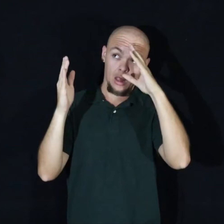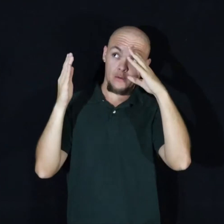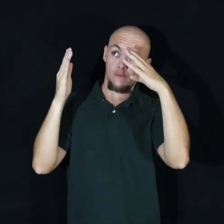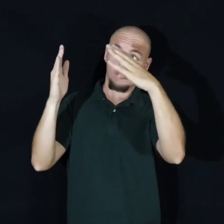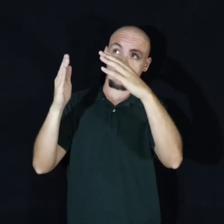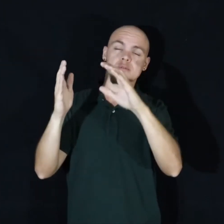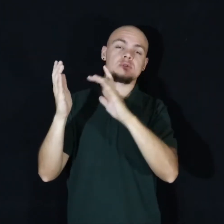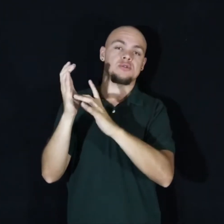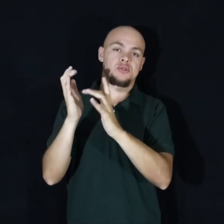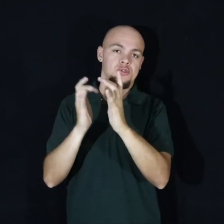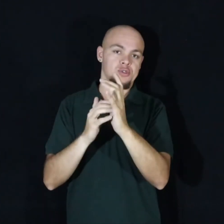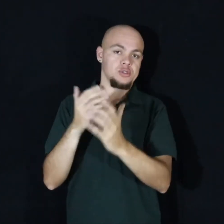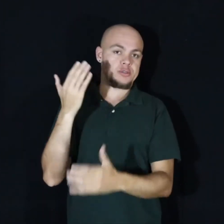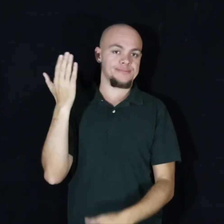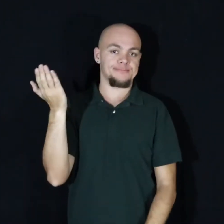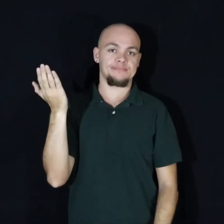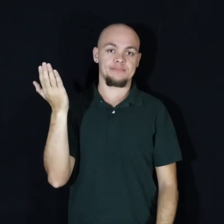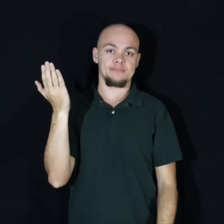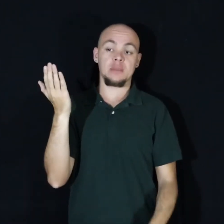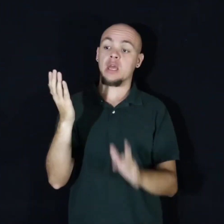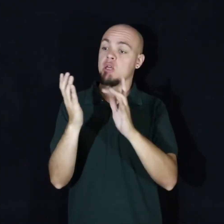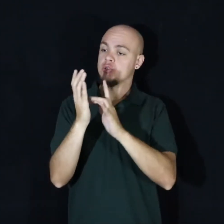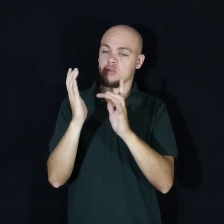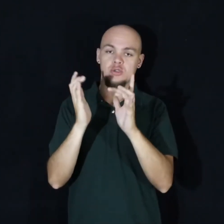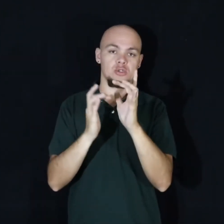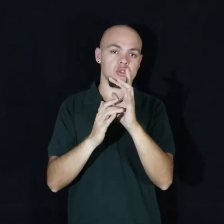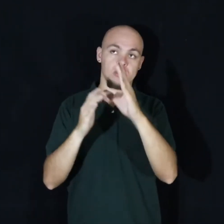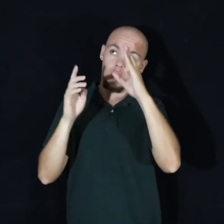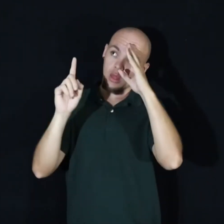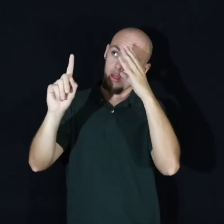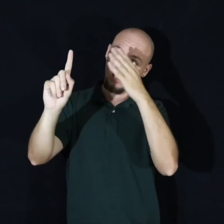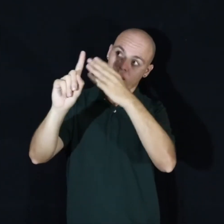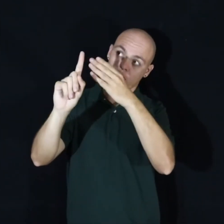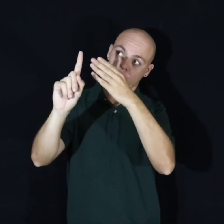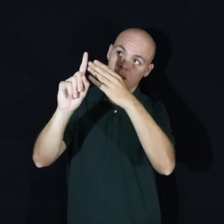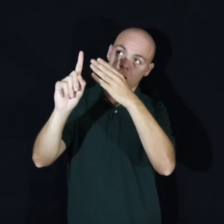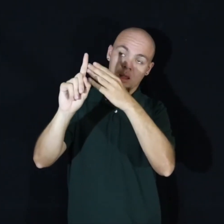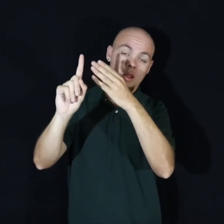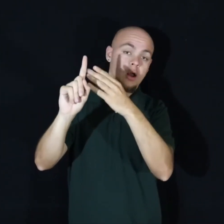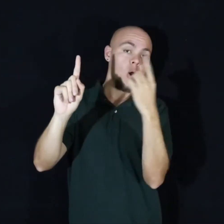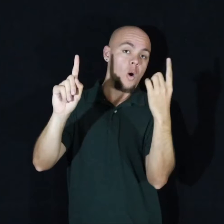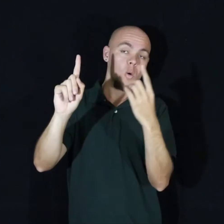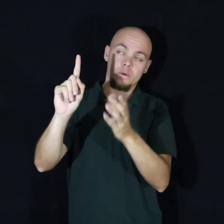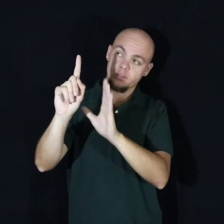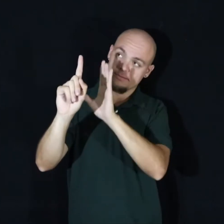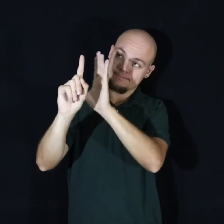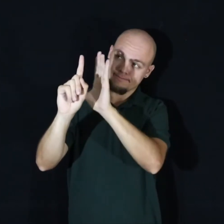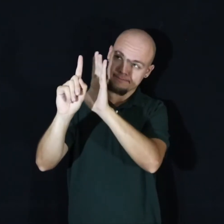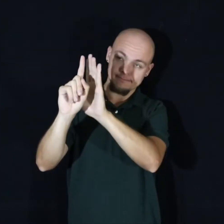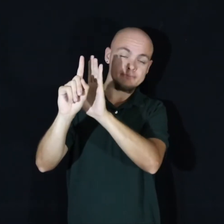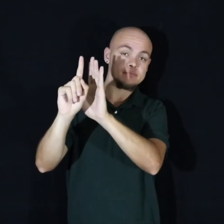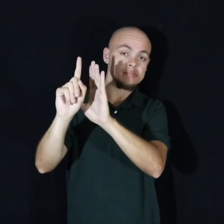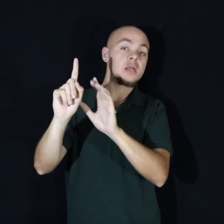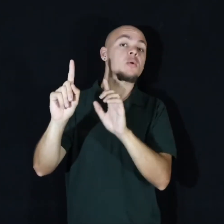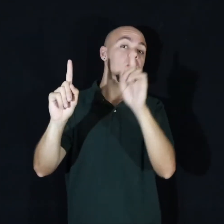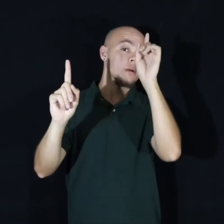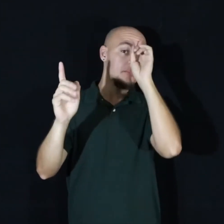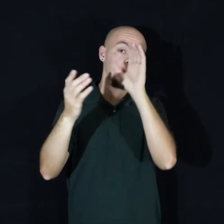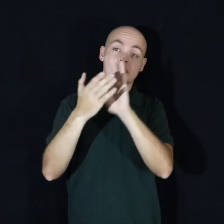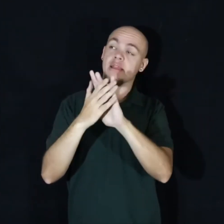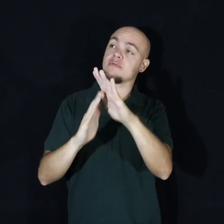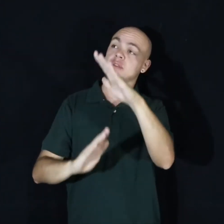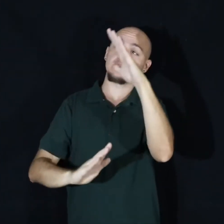We unify around Jesus. It's all about Jesus. Jesus, Jesus, Jesus, all the